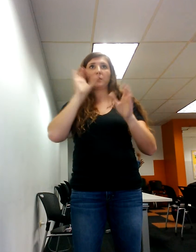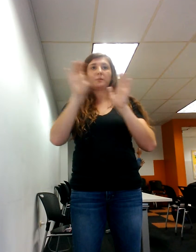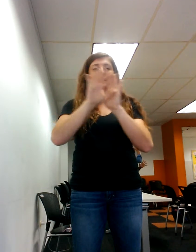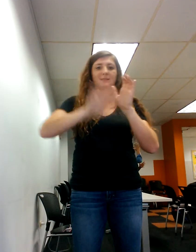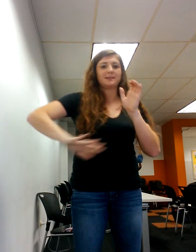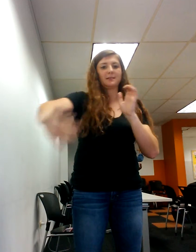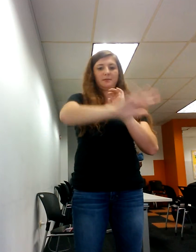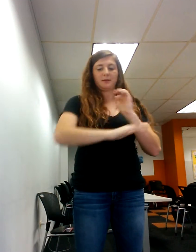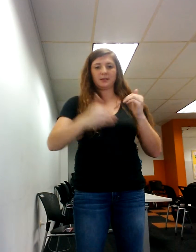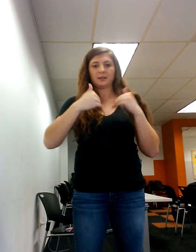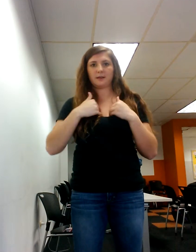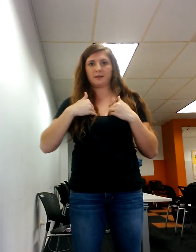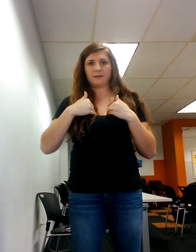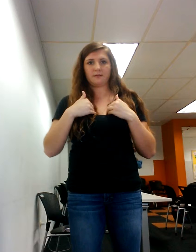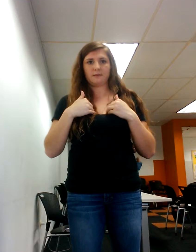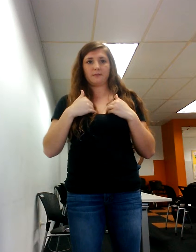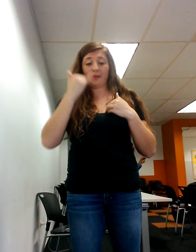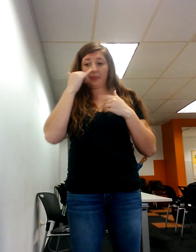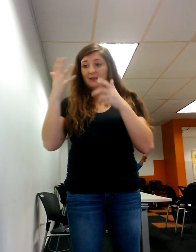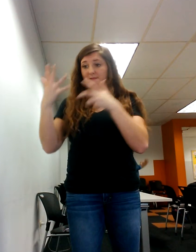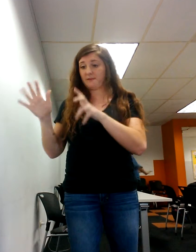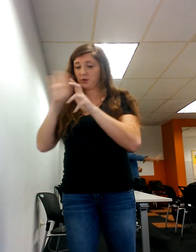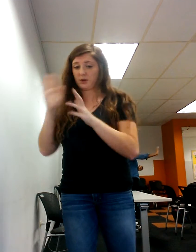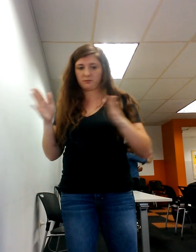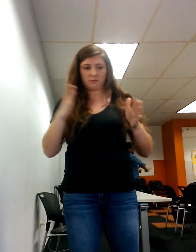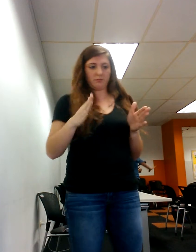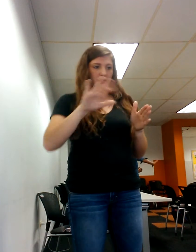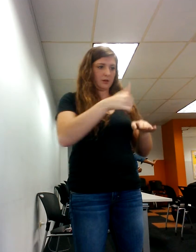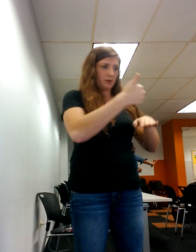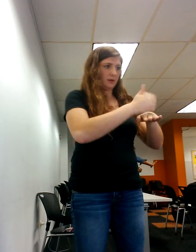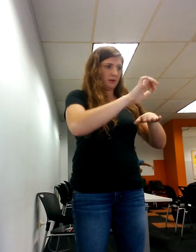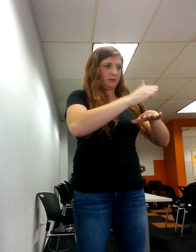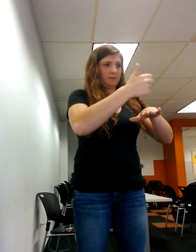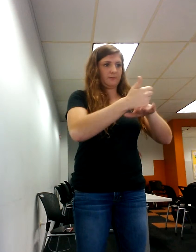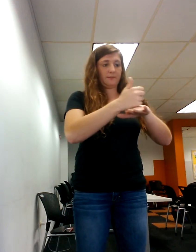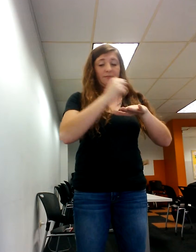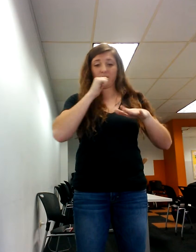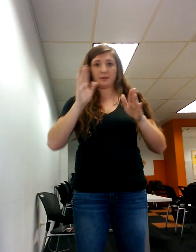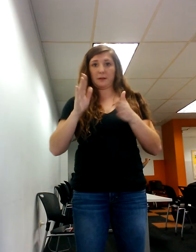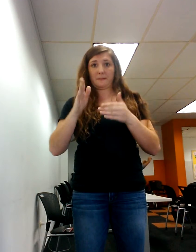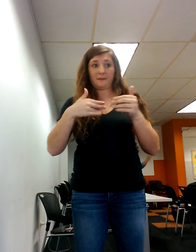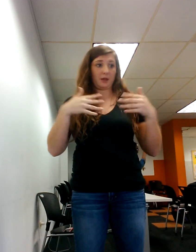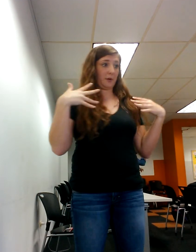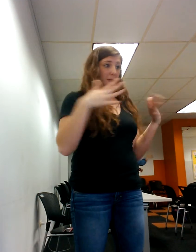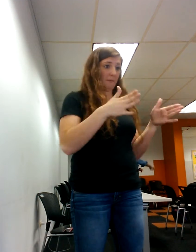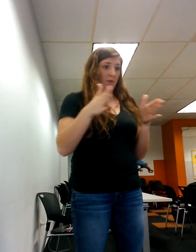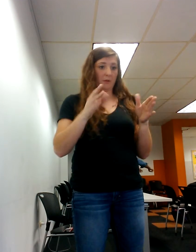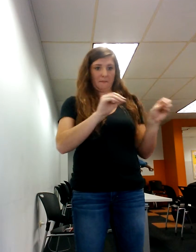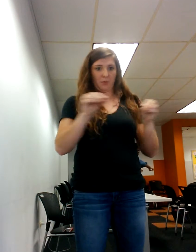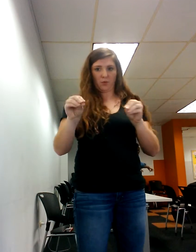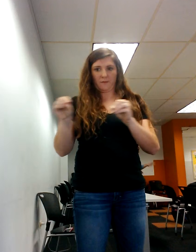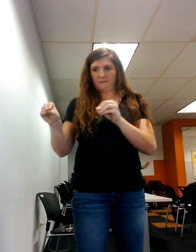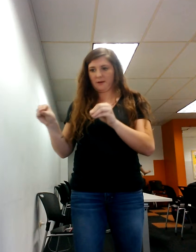When that's over, then I move to someplace else. It doesn't matter where you're moving. Just move it. So then this